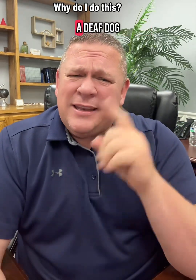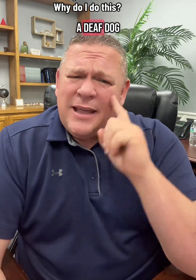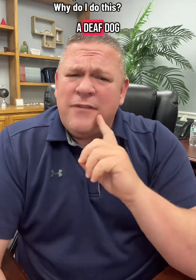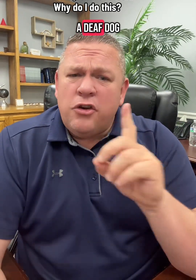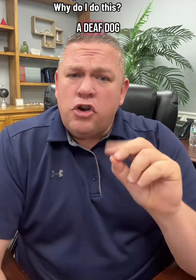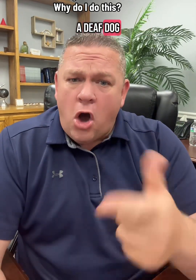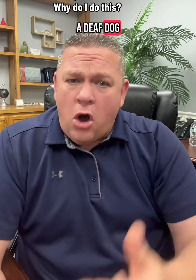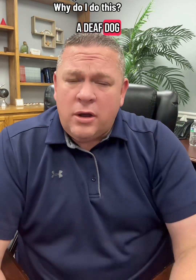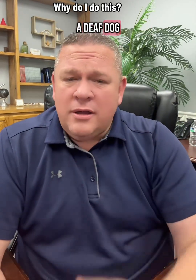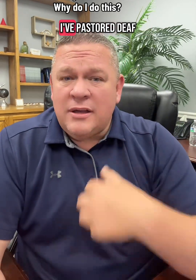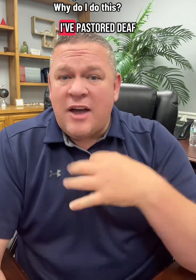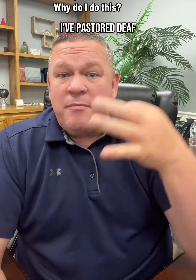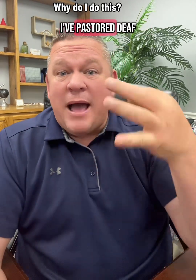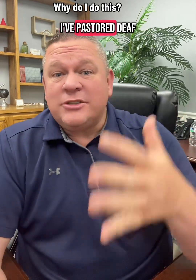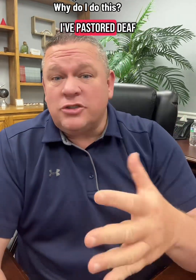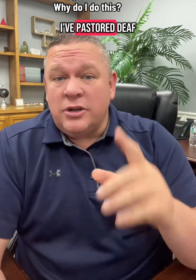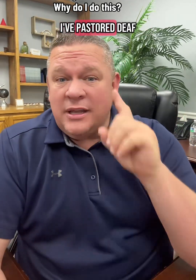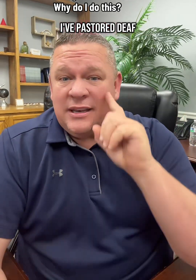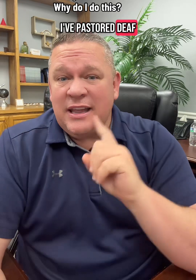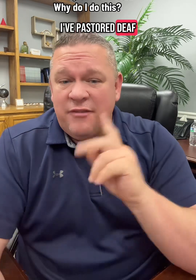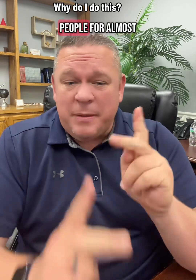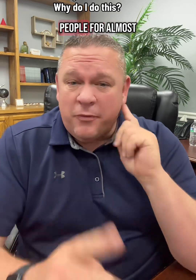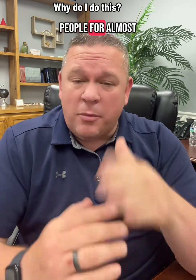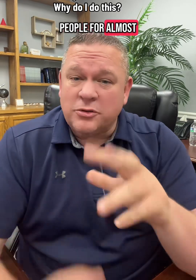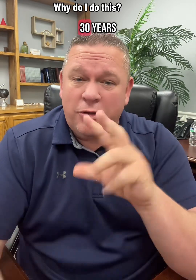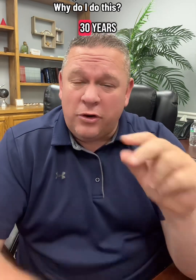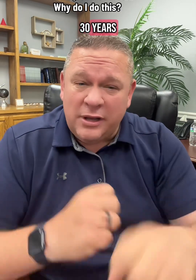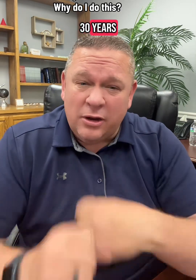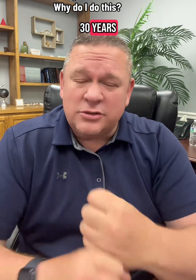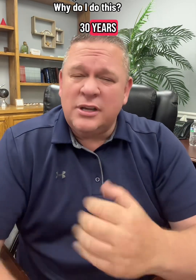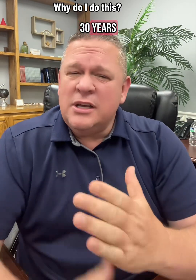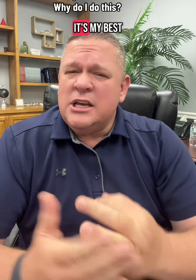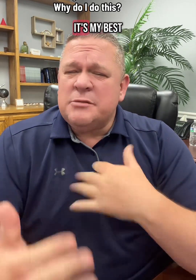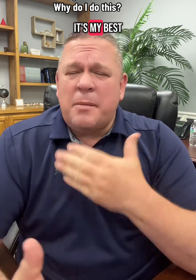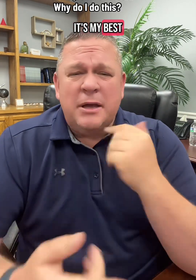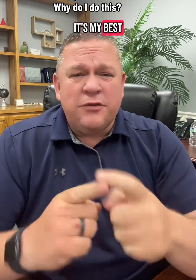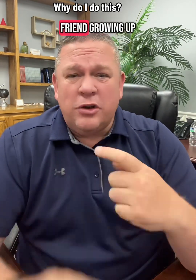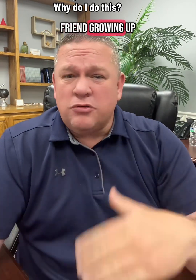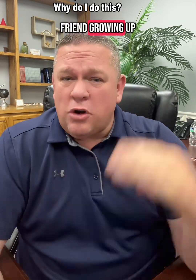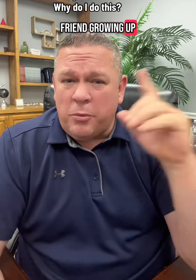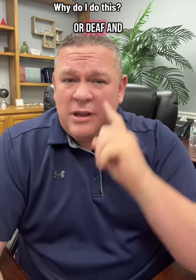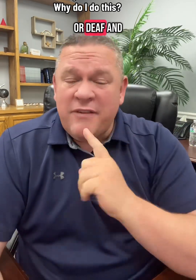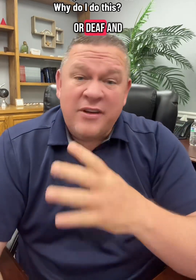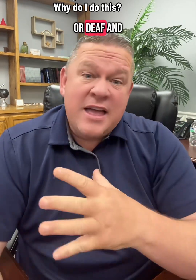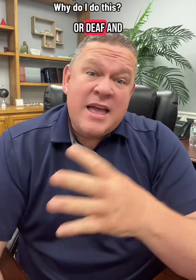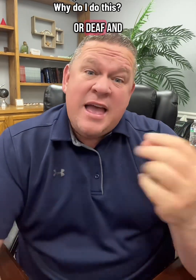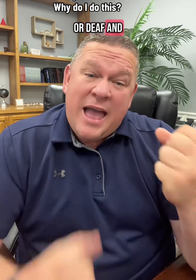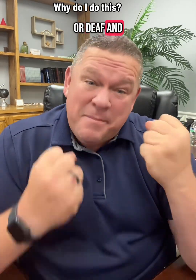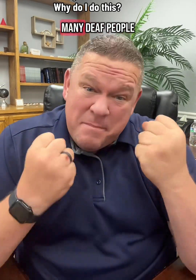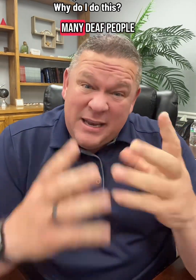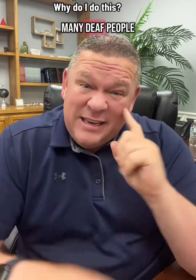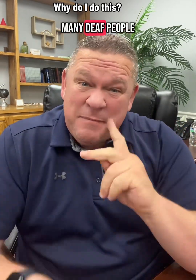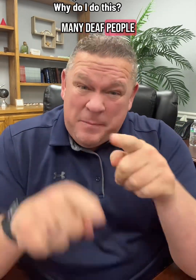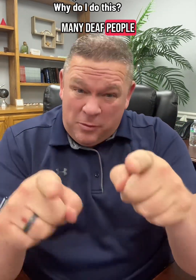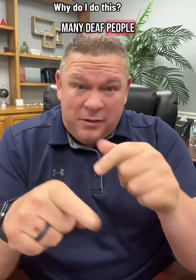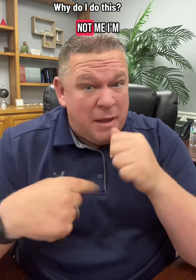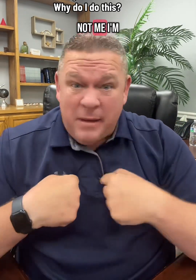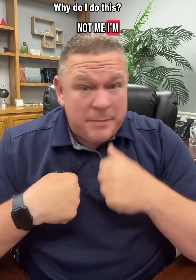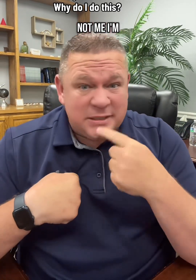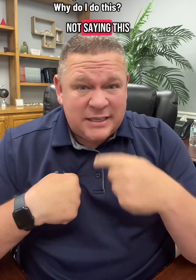deaf dog. I've pastored deaf people for almost 30 years. Some of my best friends growing up were deaf. And many deaf people, I'm not saying this, but